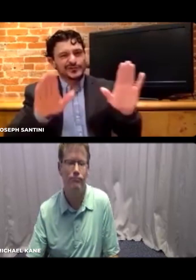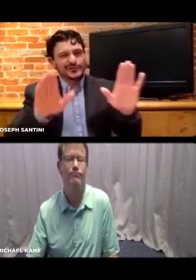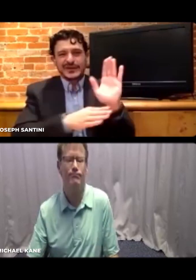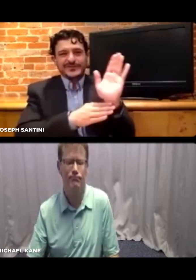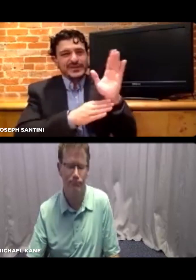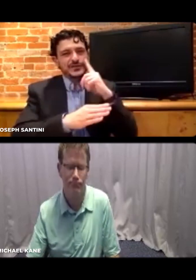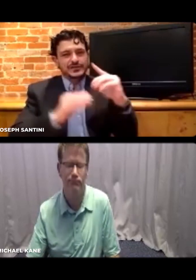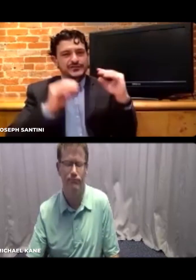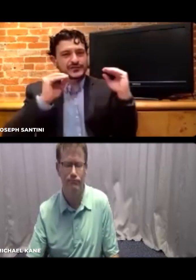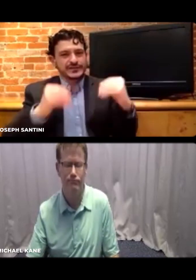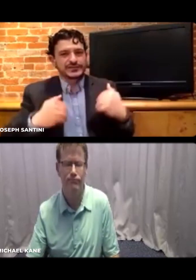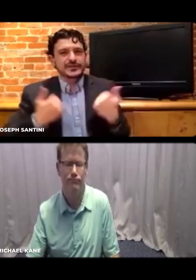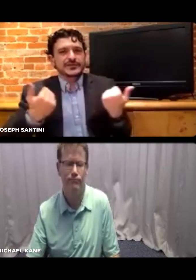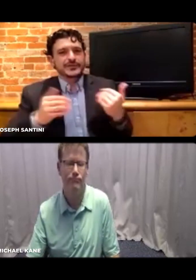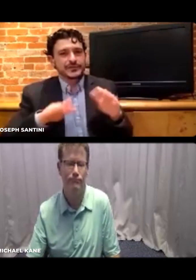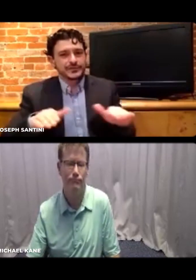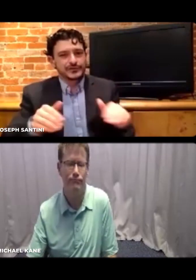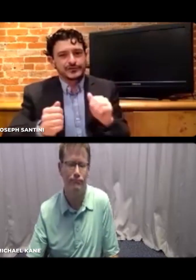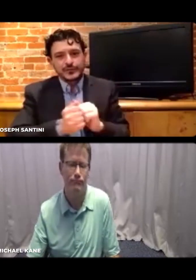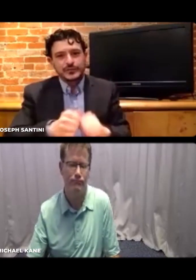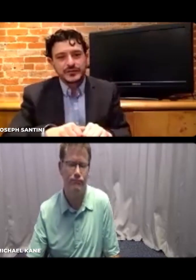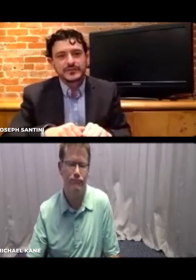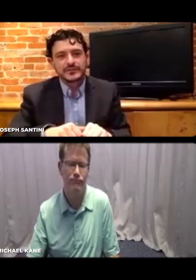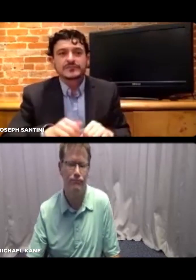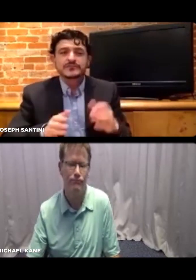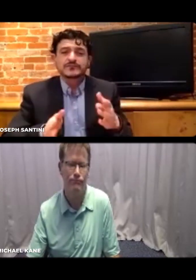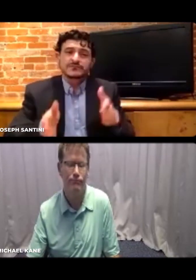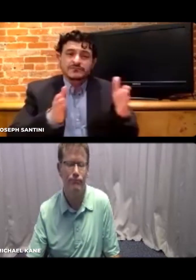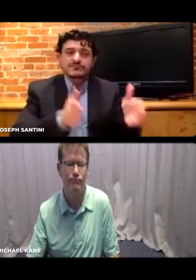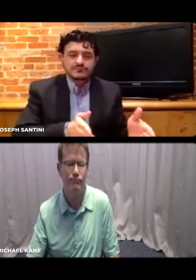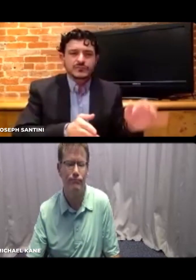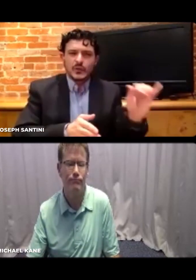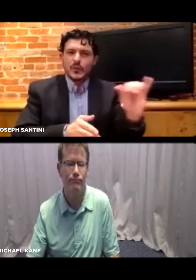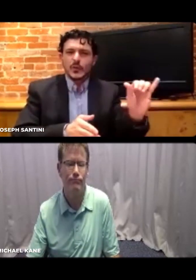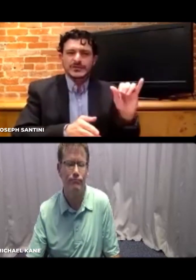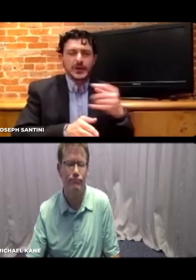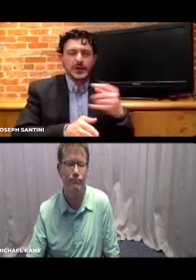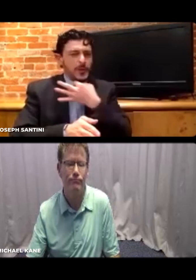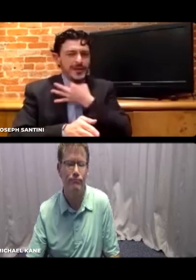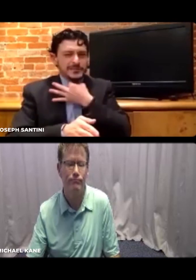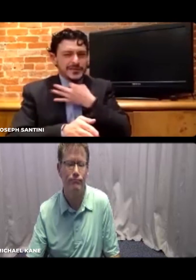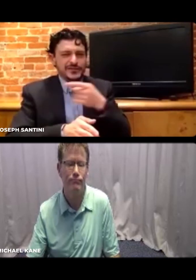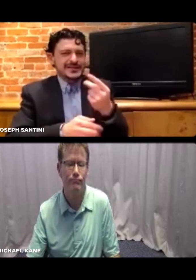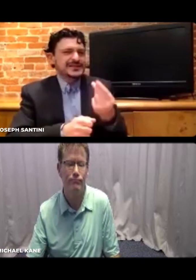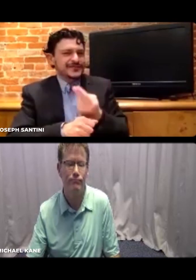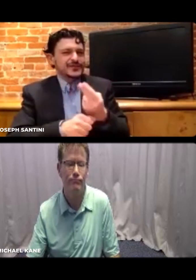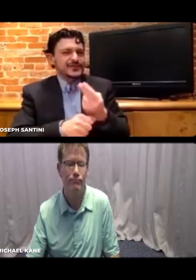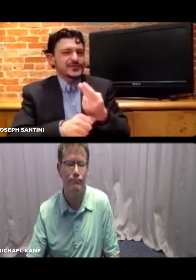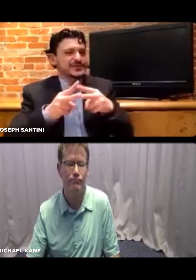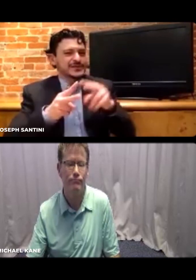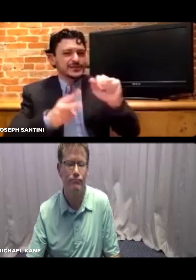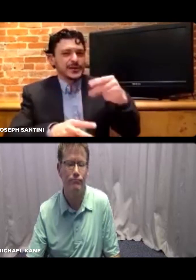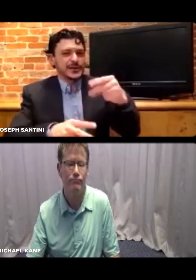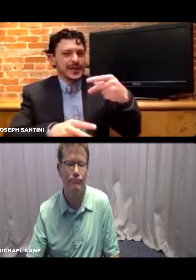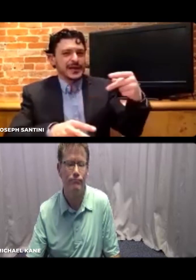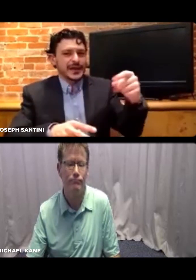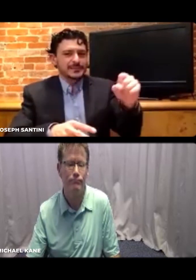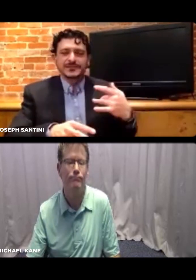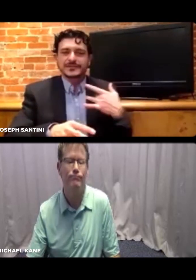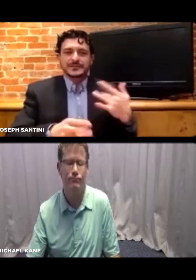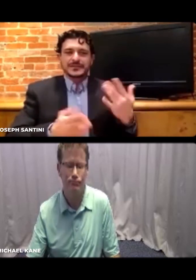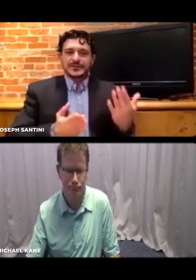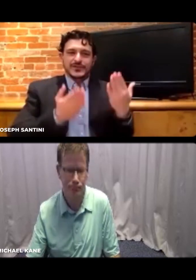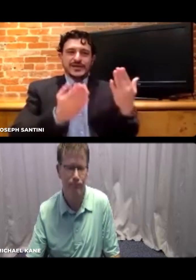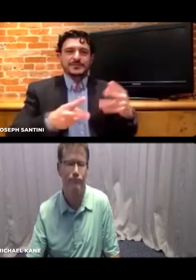teaching our deaf youth on financial literacy. And I'm curious as far as apps, we do